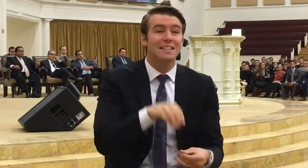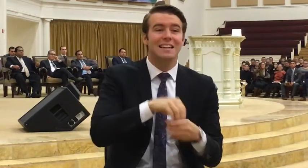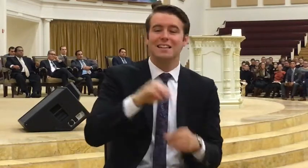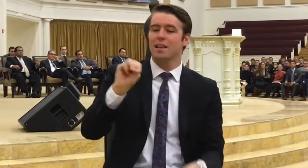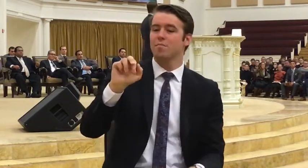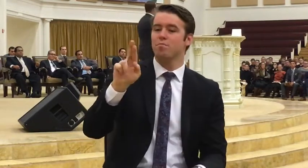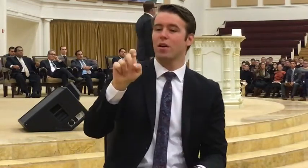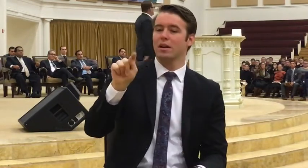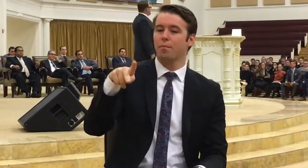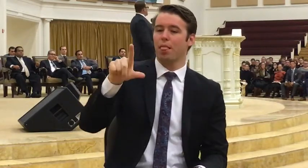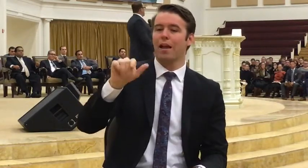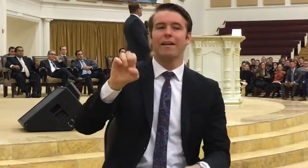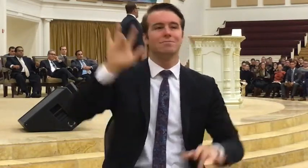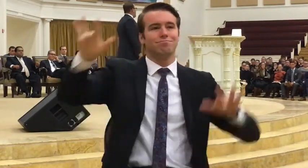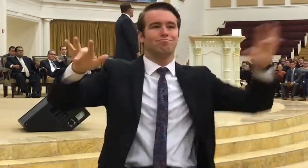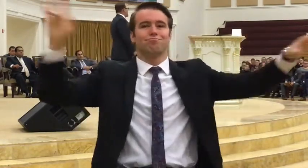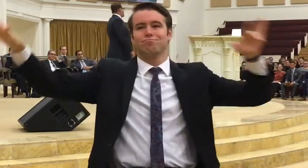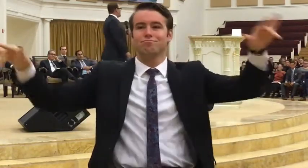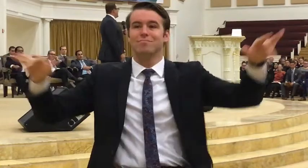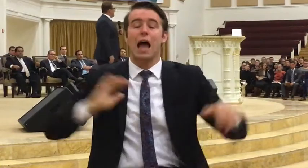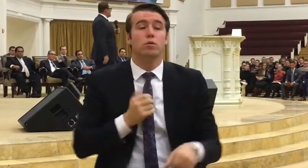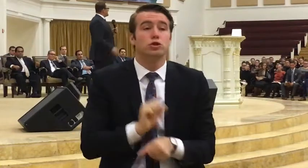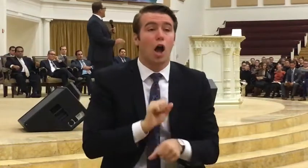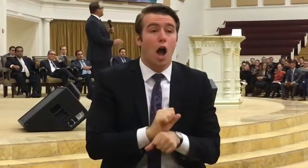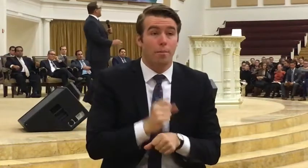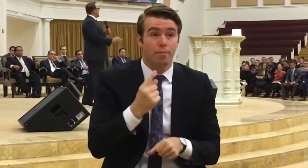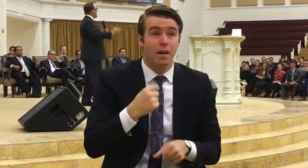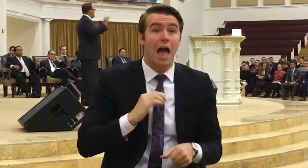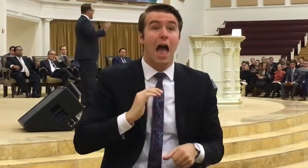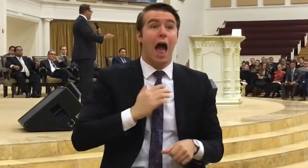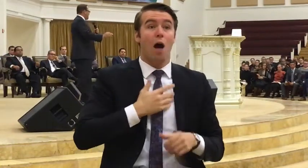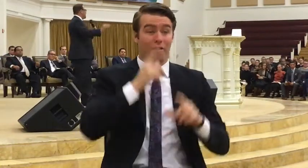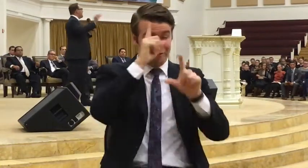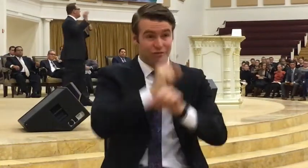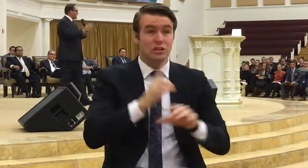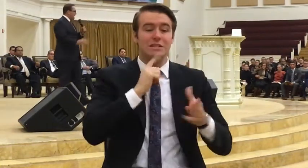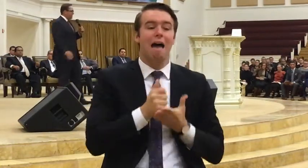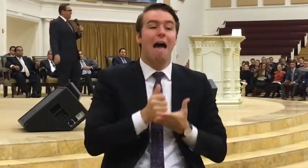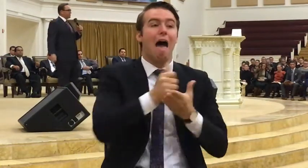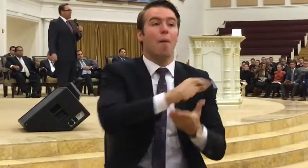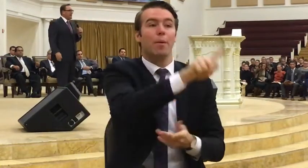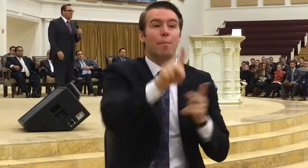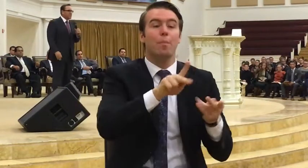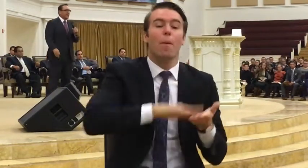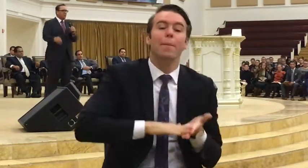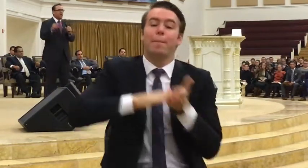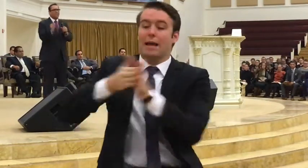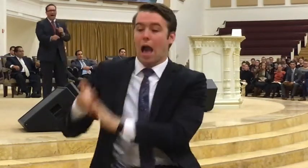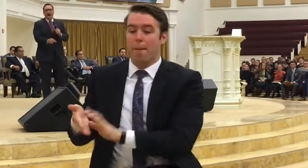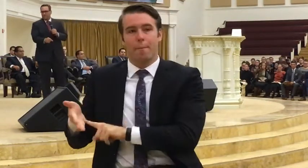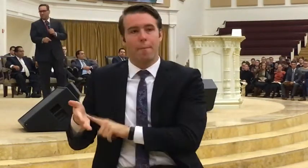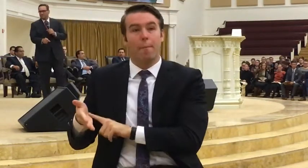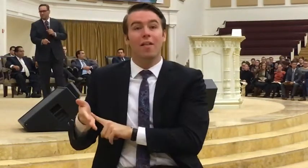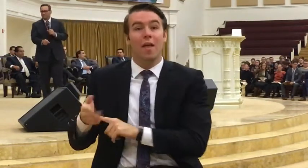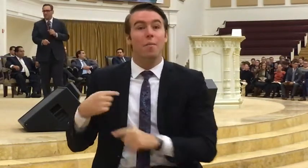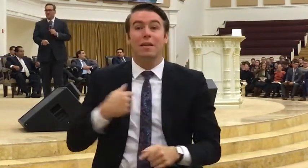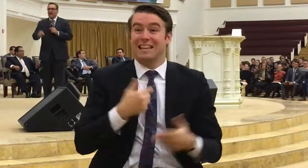marketplace. This church, our nesting vision is helping people become. Look at your neighbor, say, we're